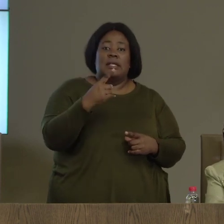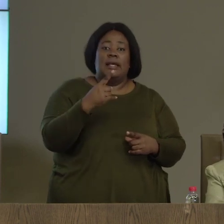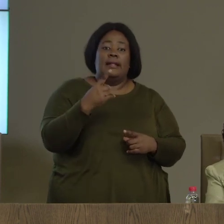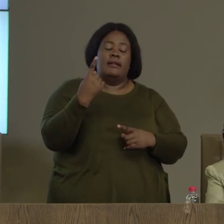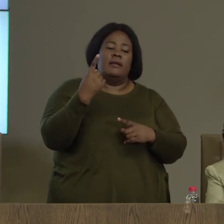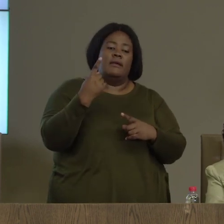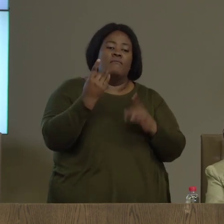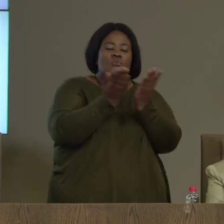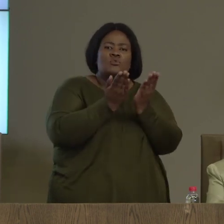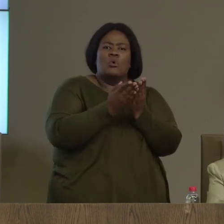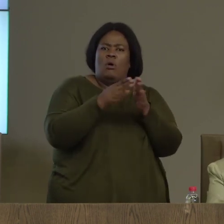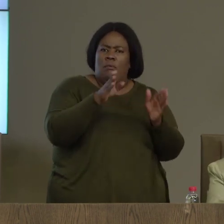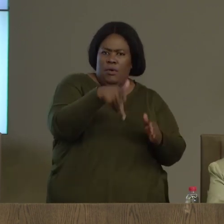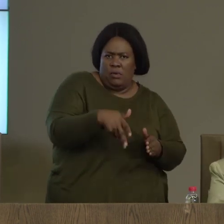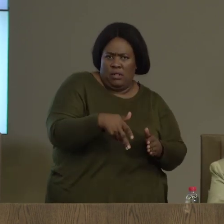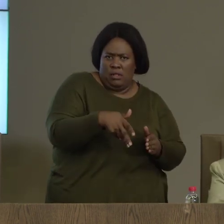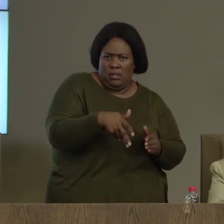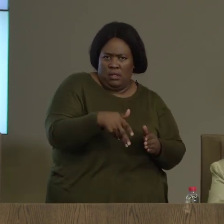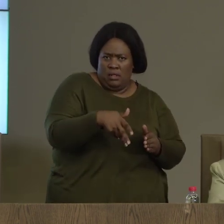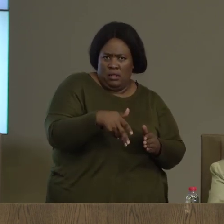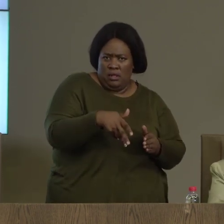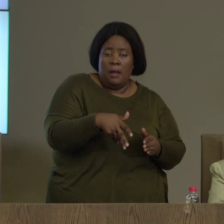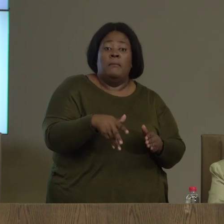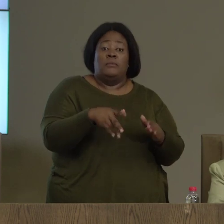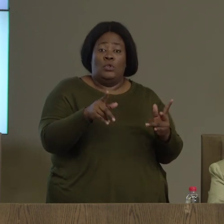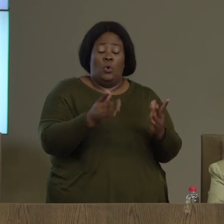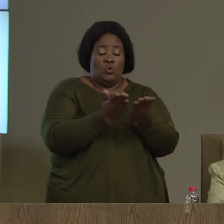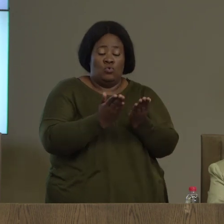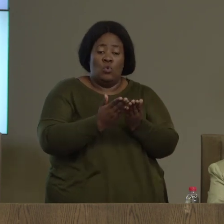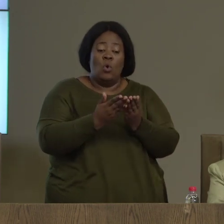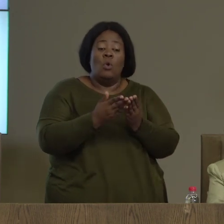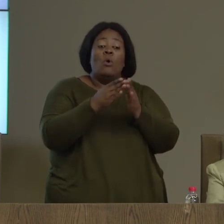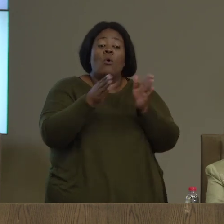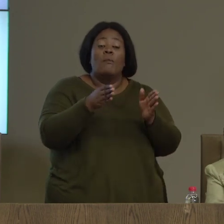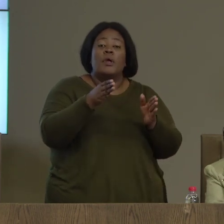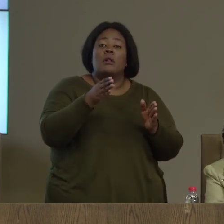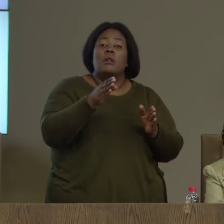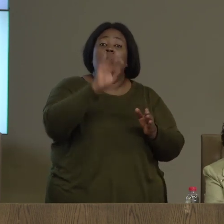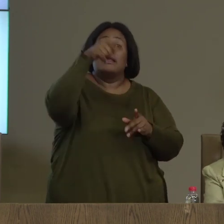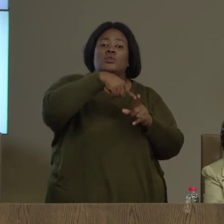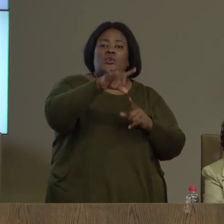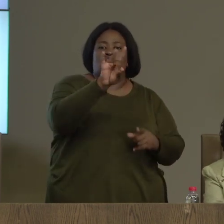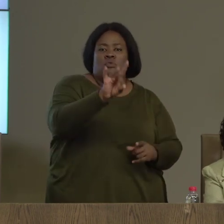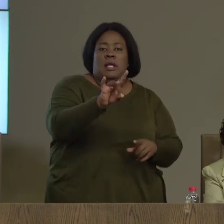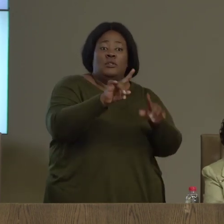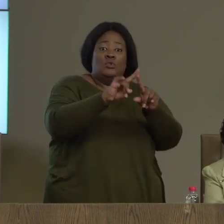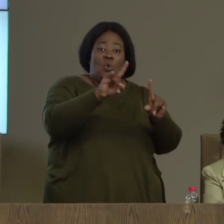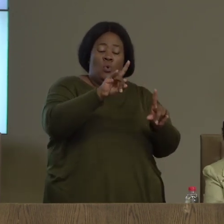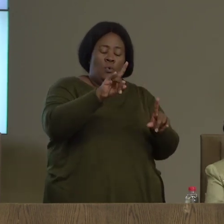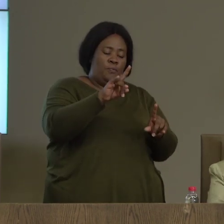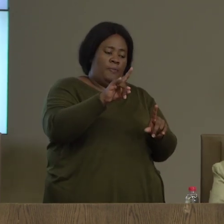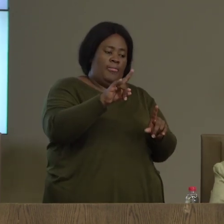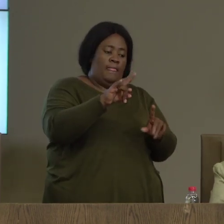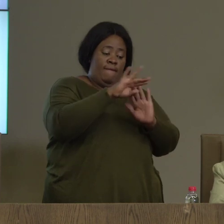was our autumn break. So schools are opening next week, Tuesday. So that's the package we're